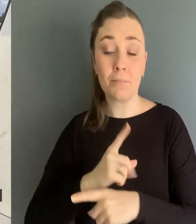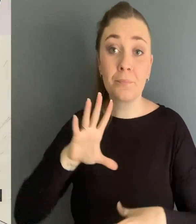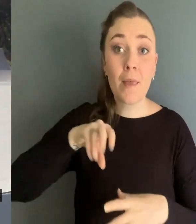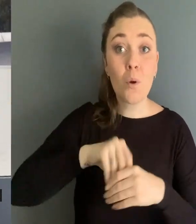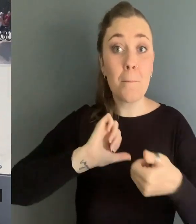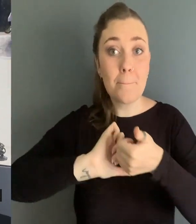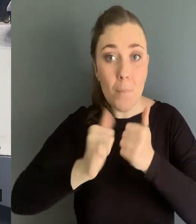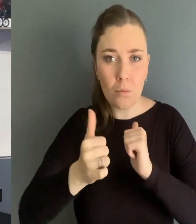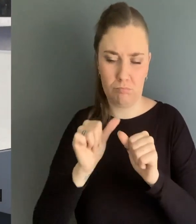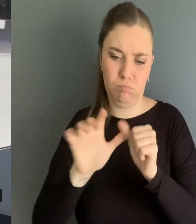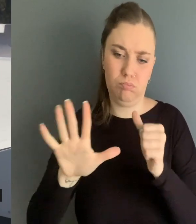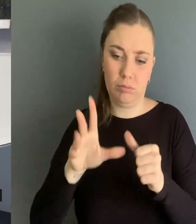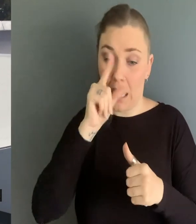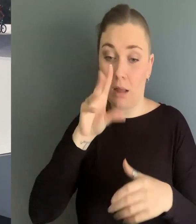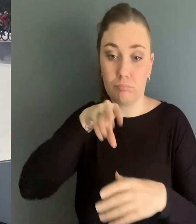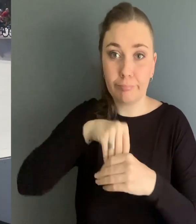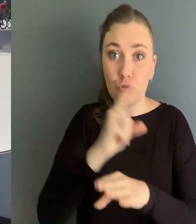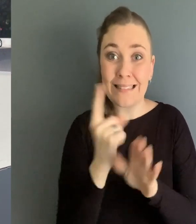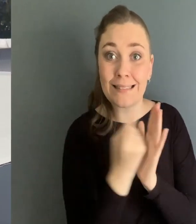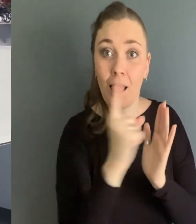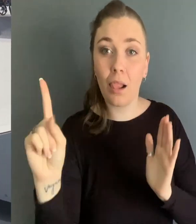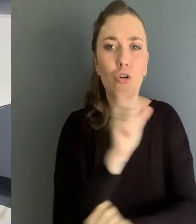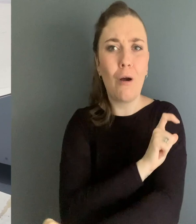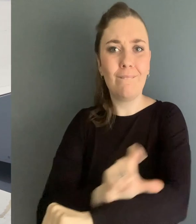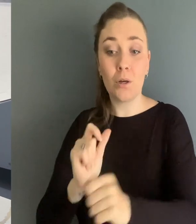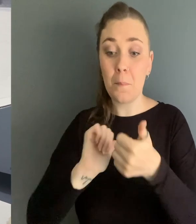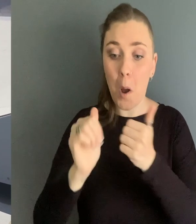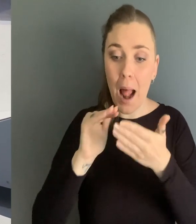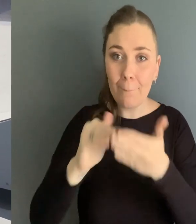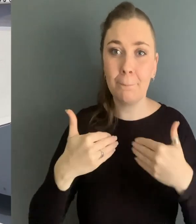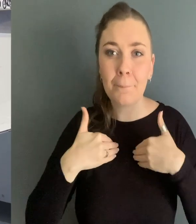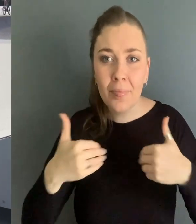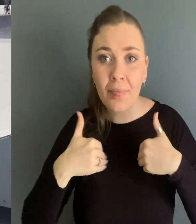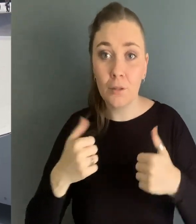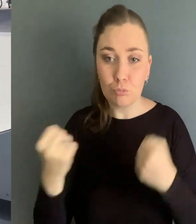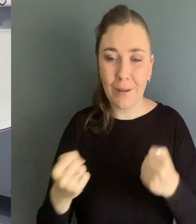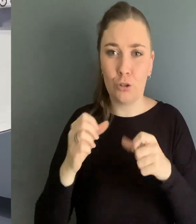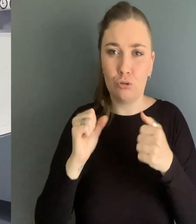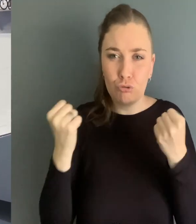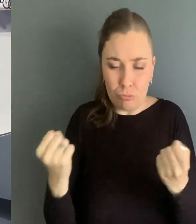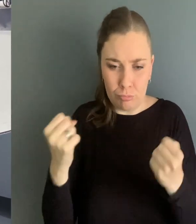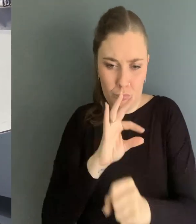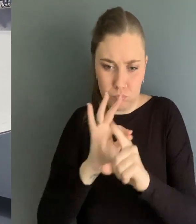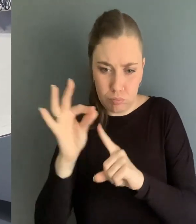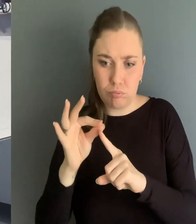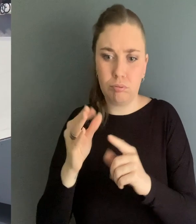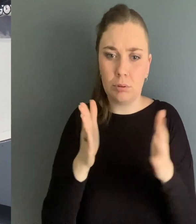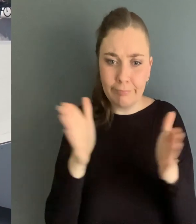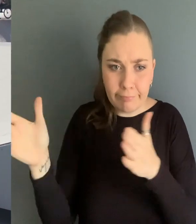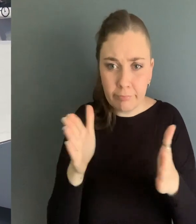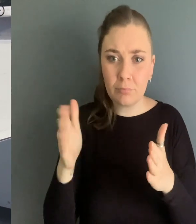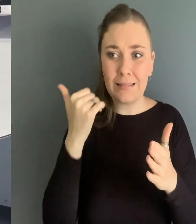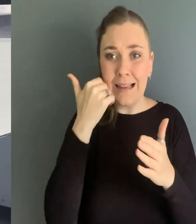a great way to build confidence and resilience sport helps you stay healthy and improve your strength and coordination which benefits you in daily life